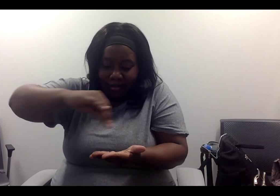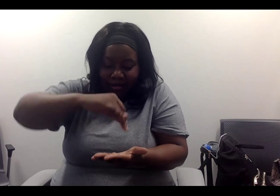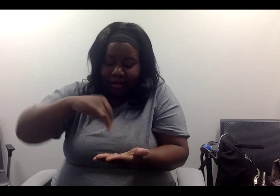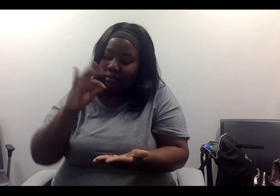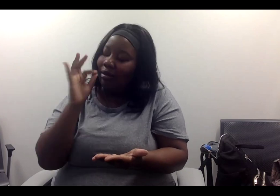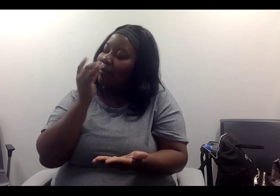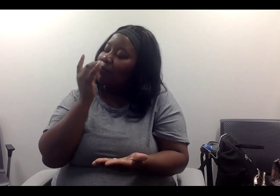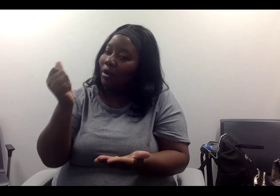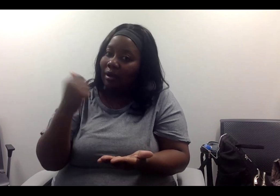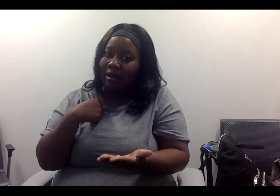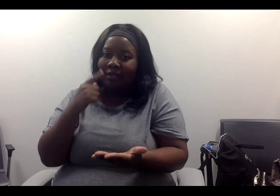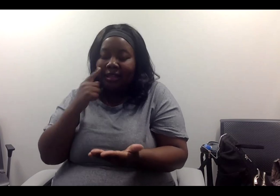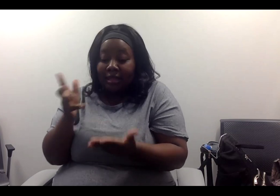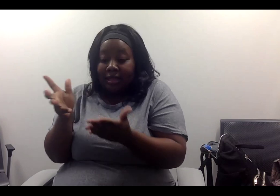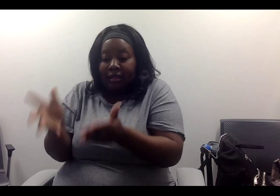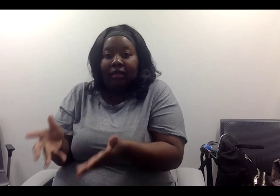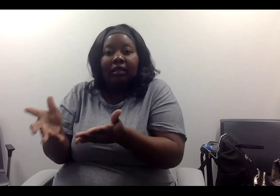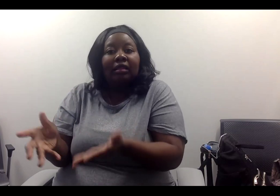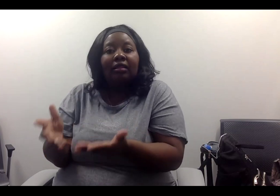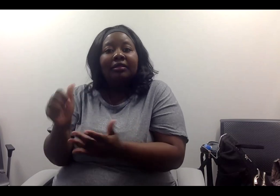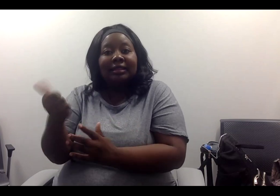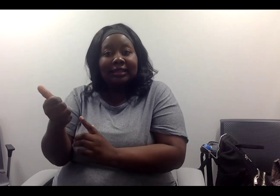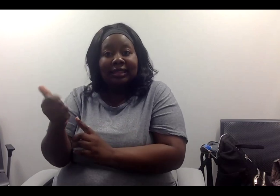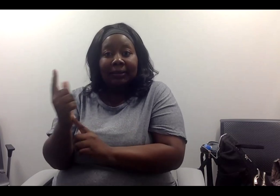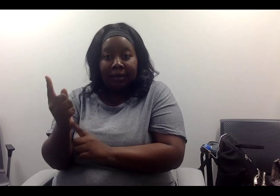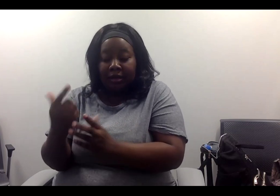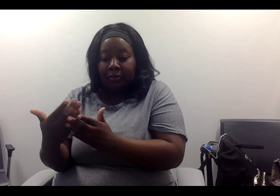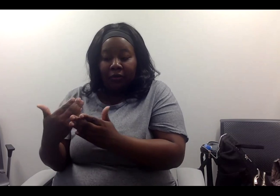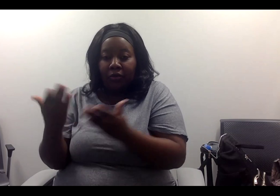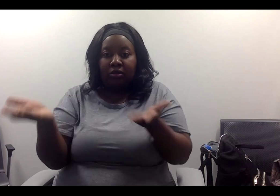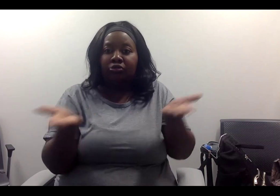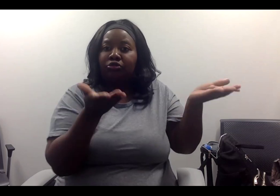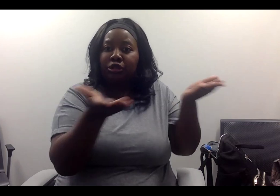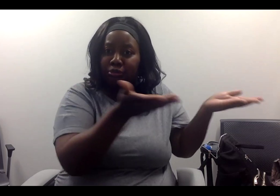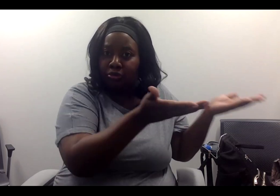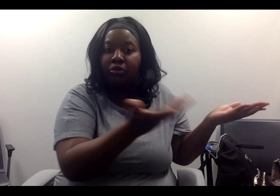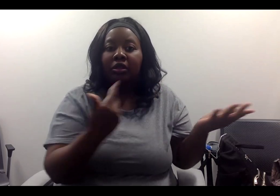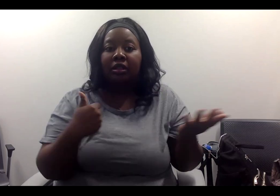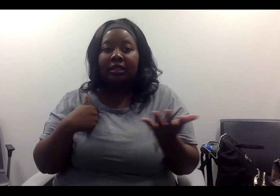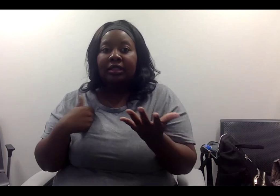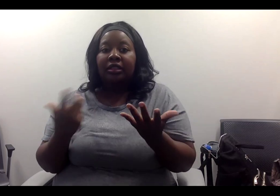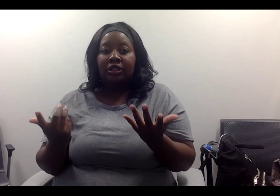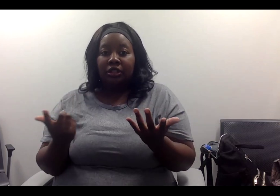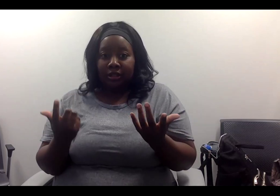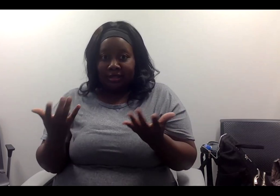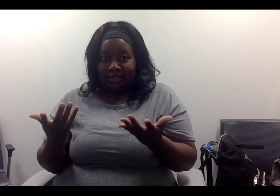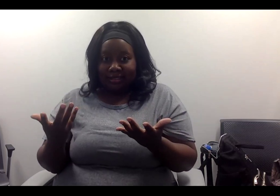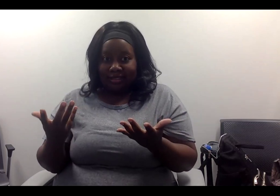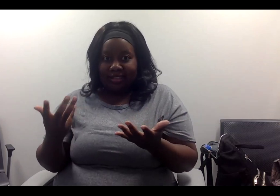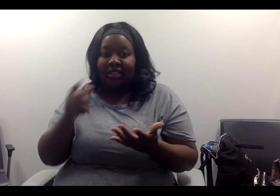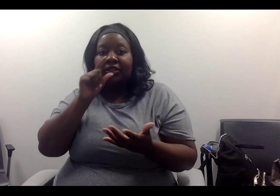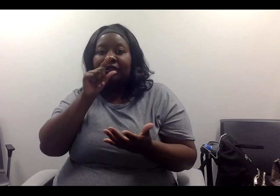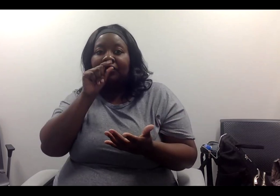I think we want to let this rest at least 10 minutes before we serve. And to kill time, we can snip some chives over the top. Or maybe scatter over